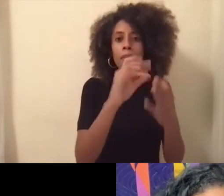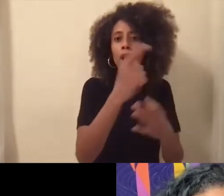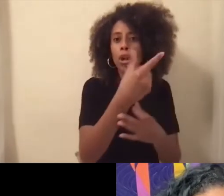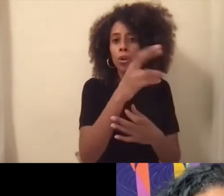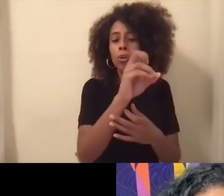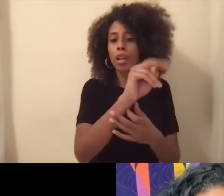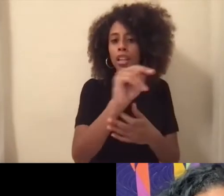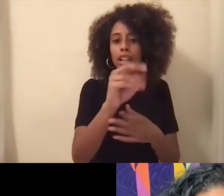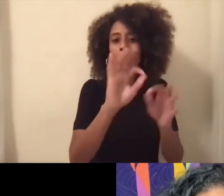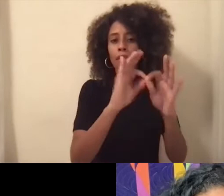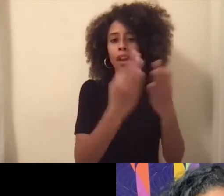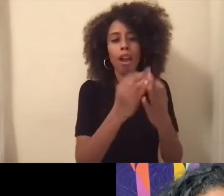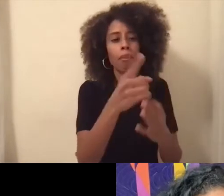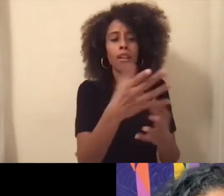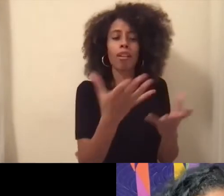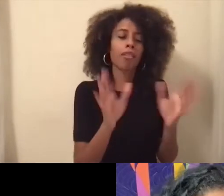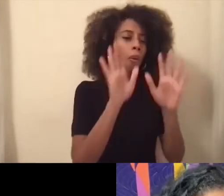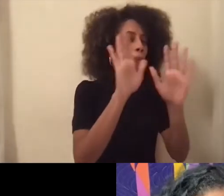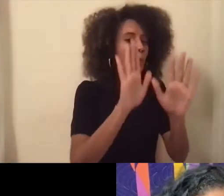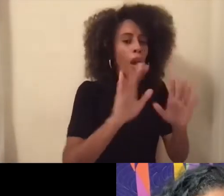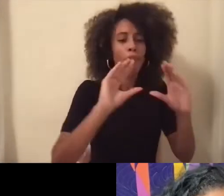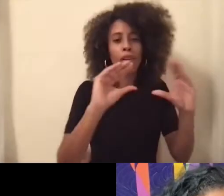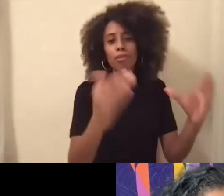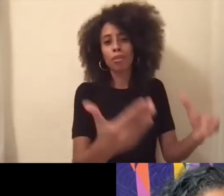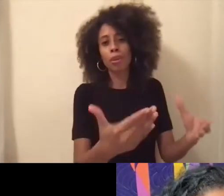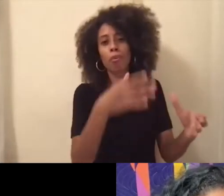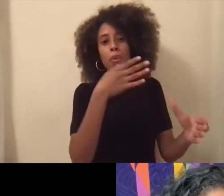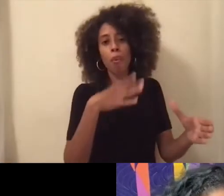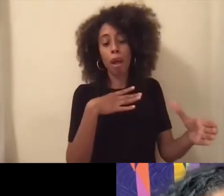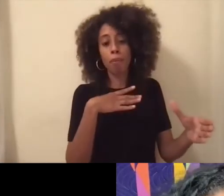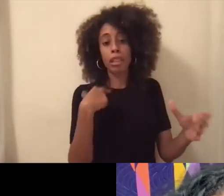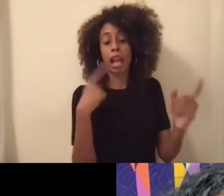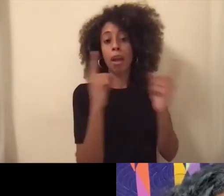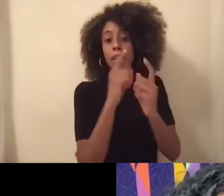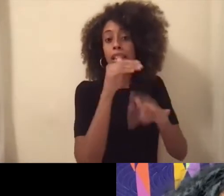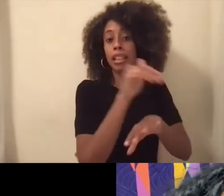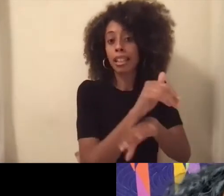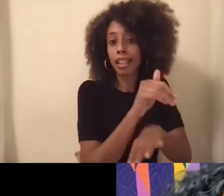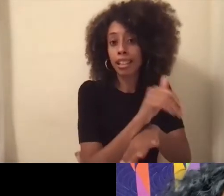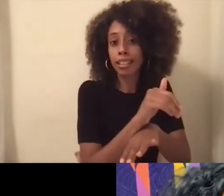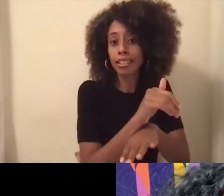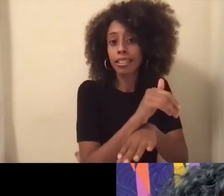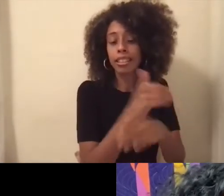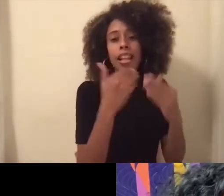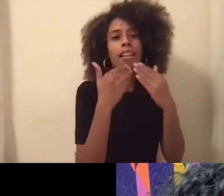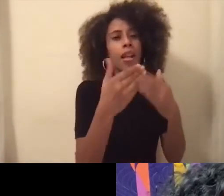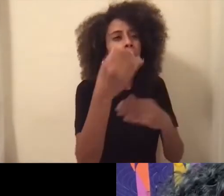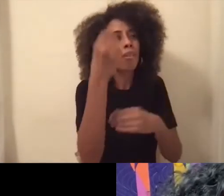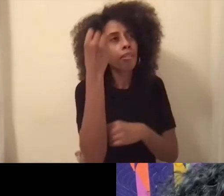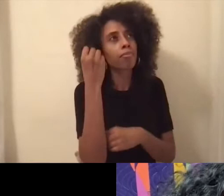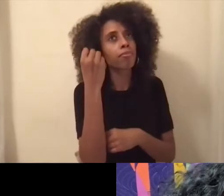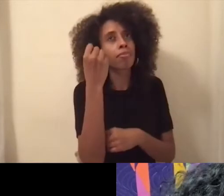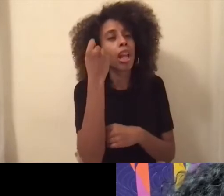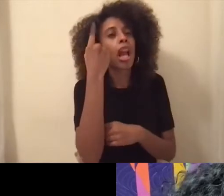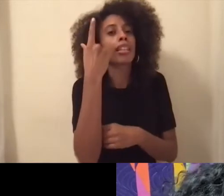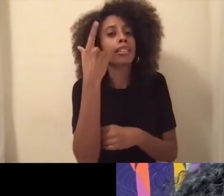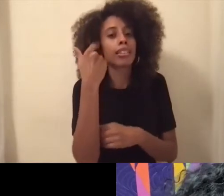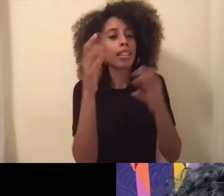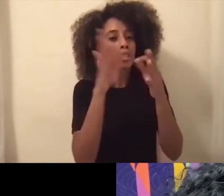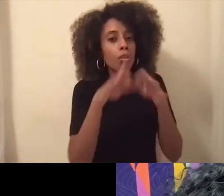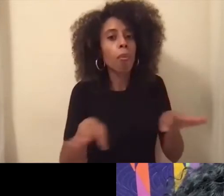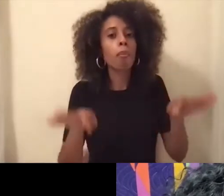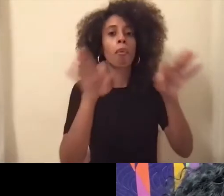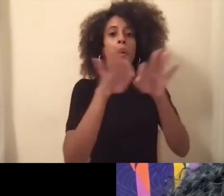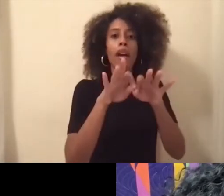really wonderful group of women that I met tonight, and thank you for understanding the importance of legacy and building